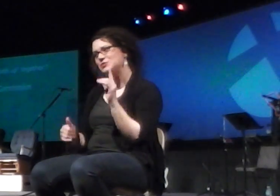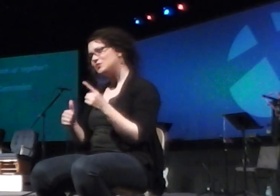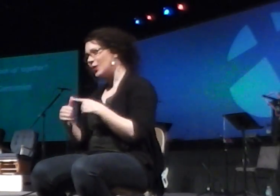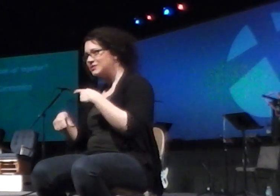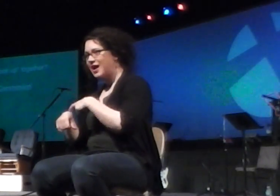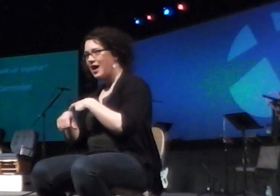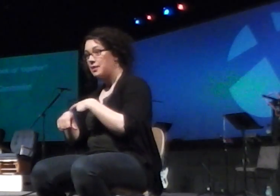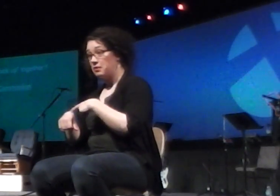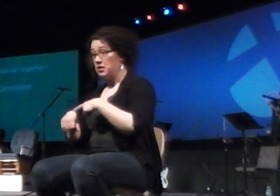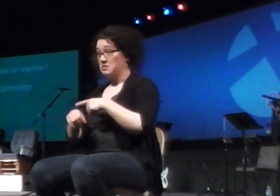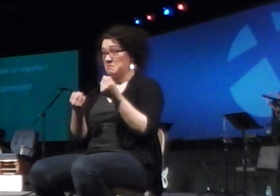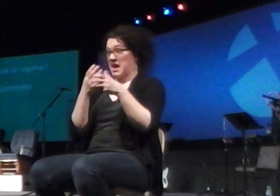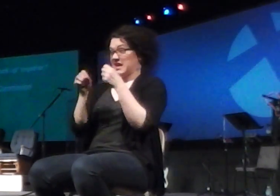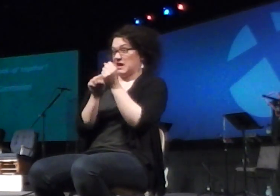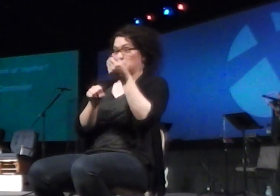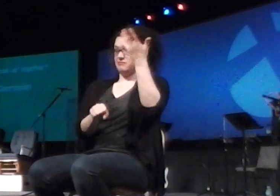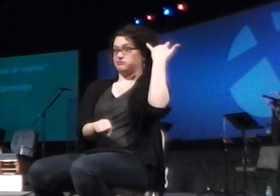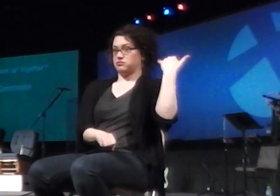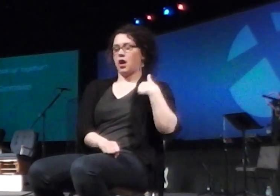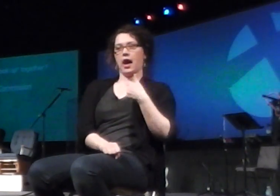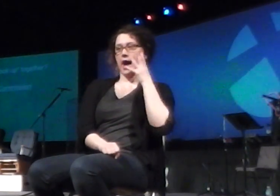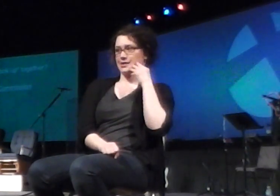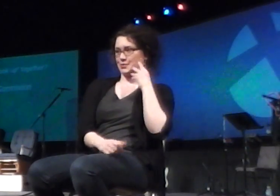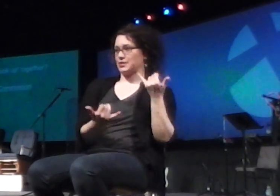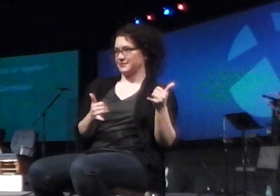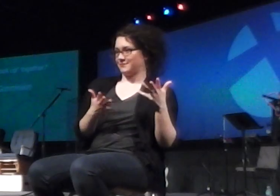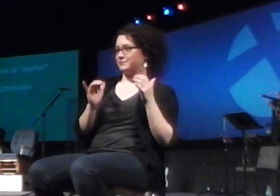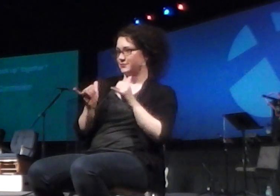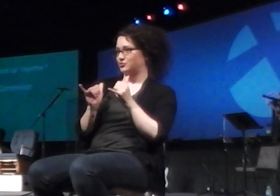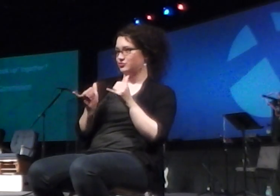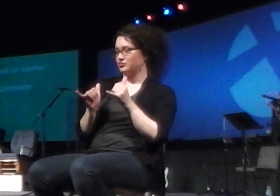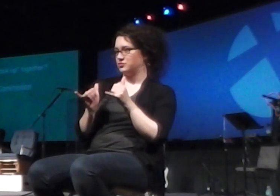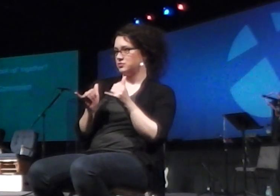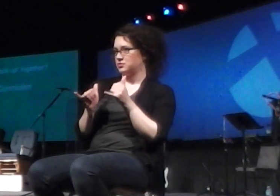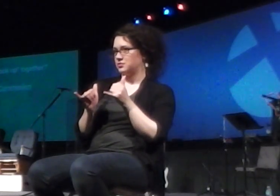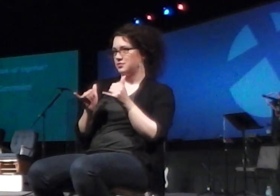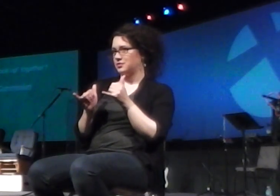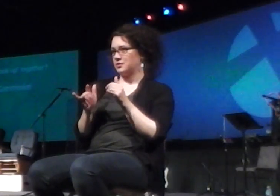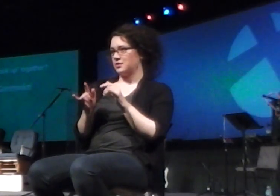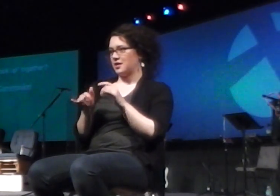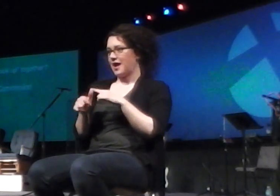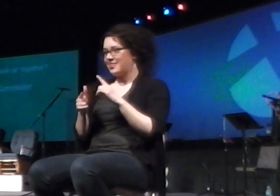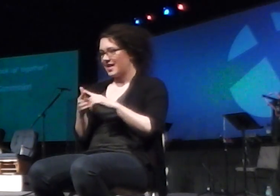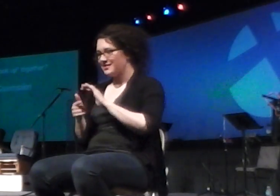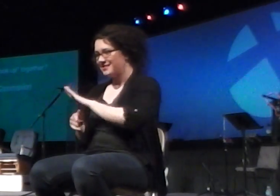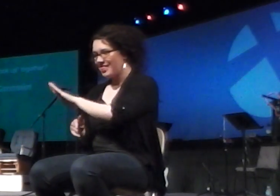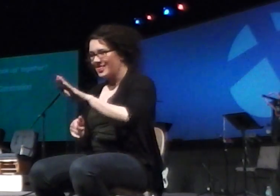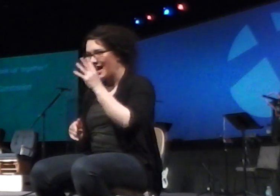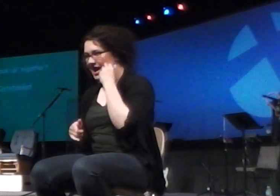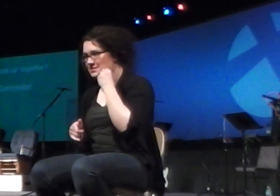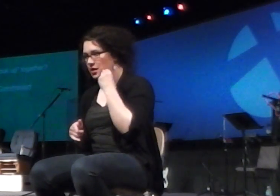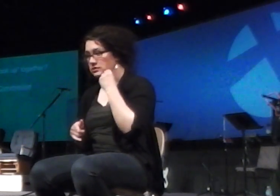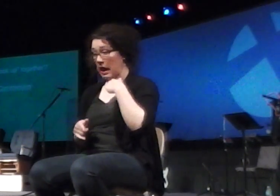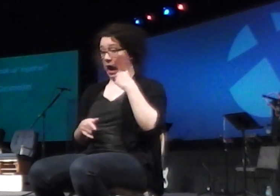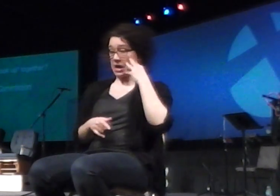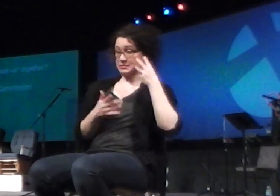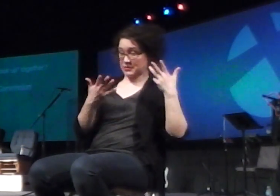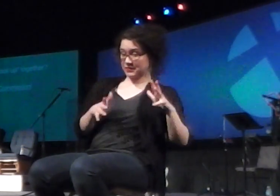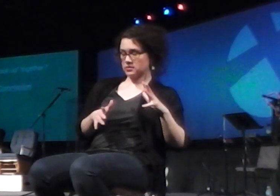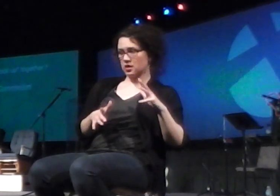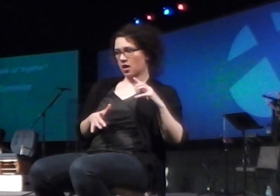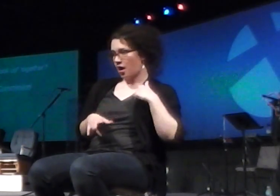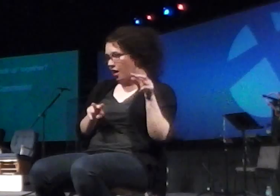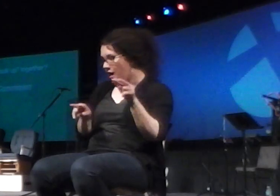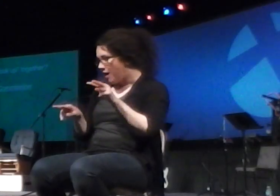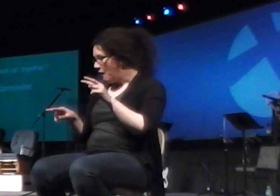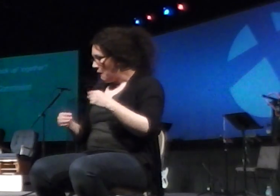years and years ago. You know what I'm talking about? I love when they experience something that I've already experienced, and it makes it alive